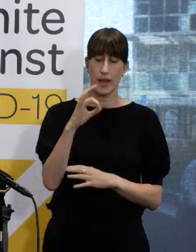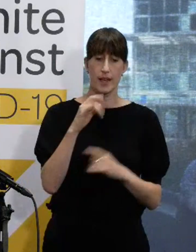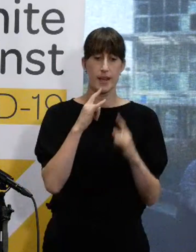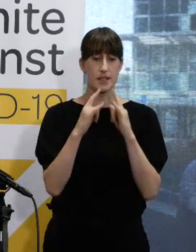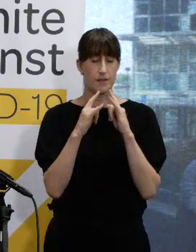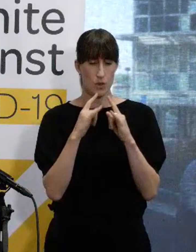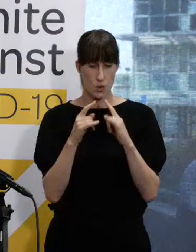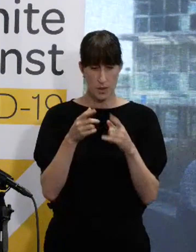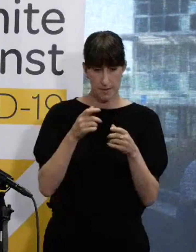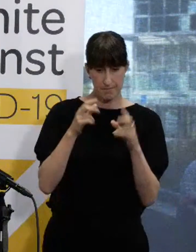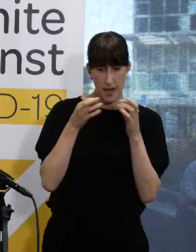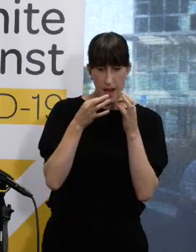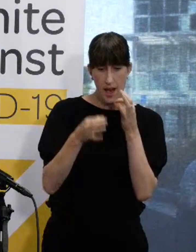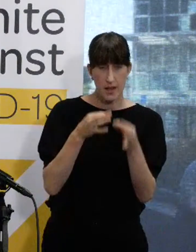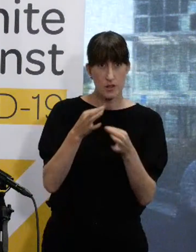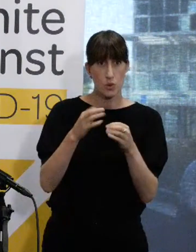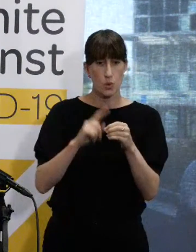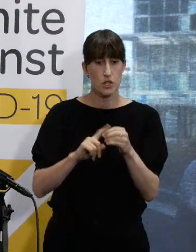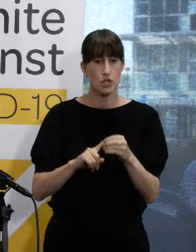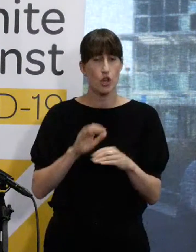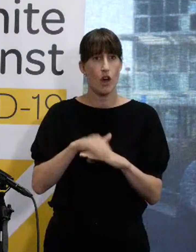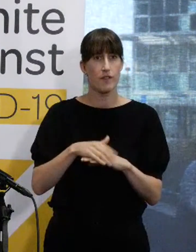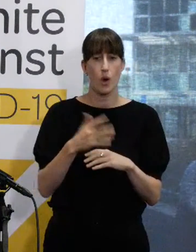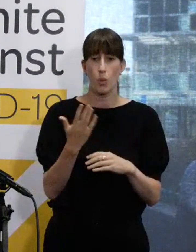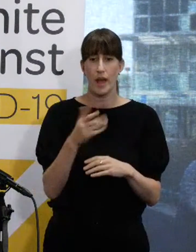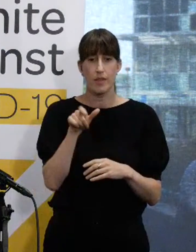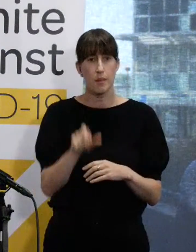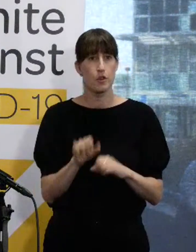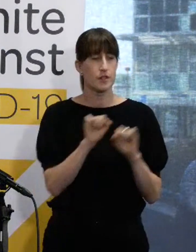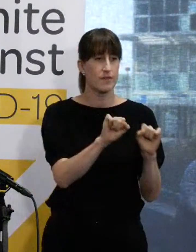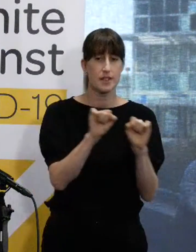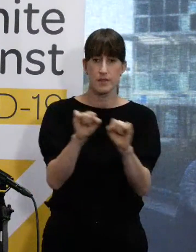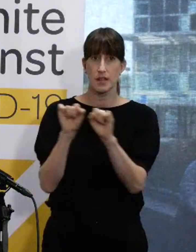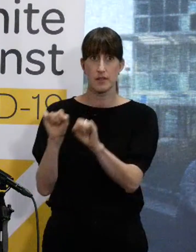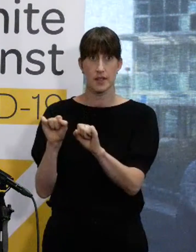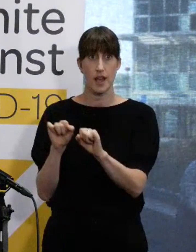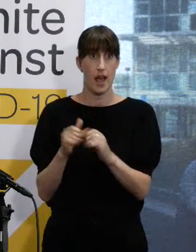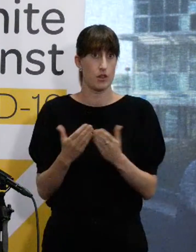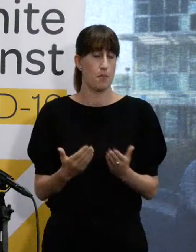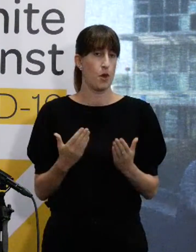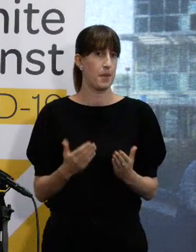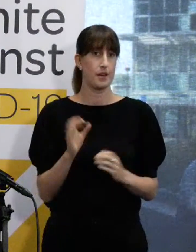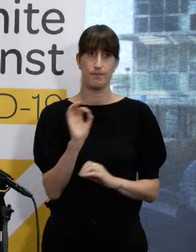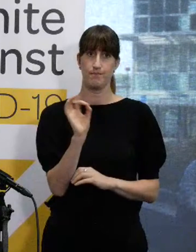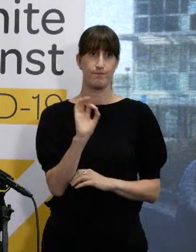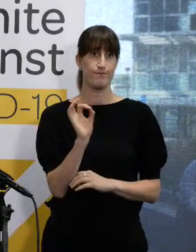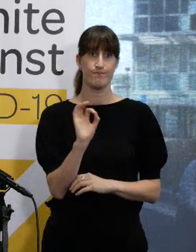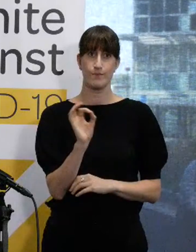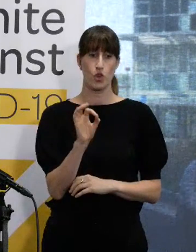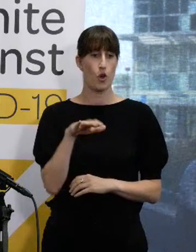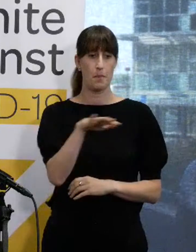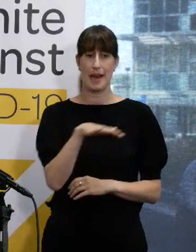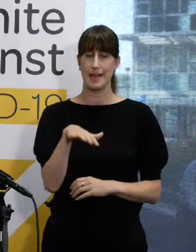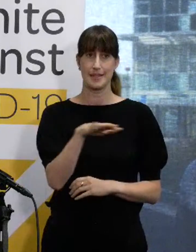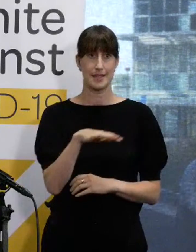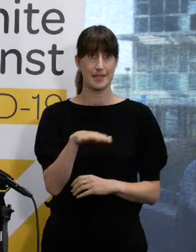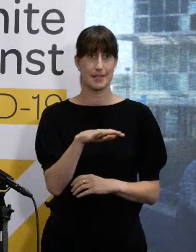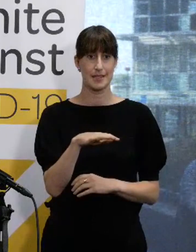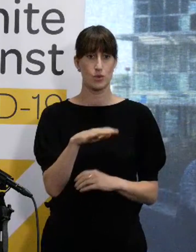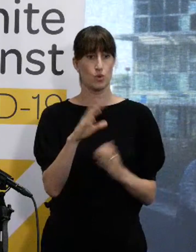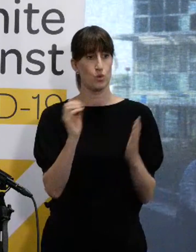to determine any potential locations of interest. And at this stage, there are none to report. The case worked over